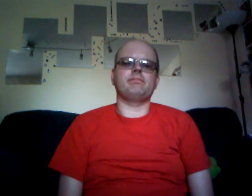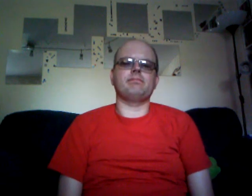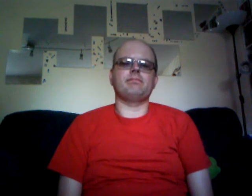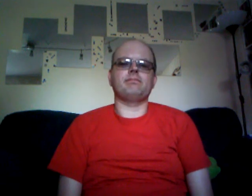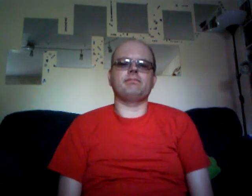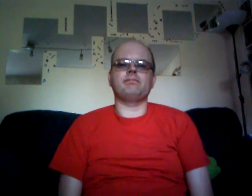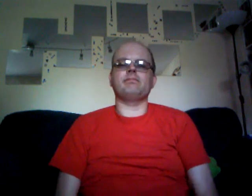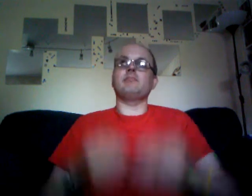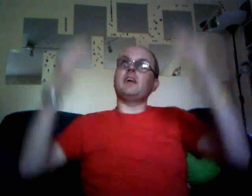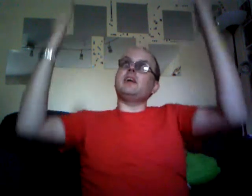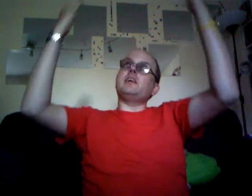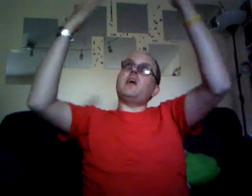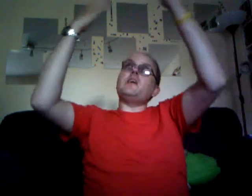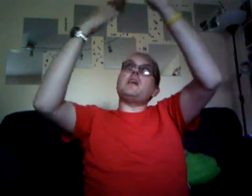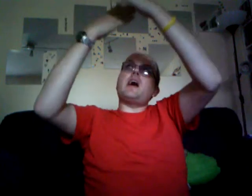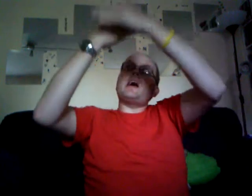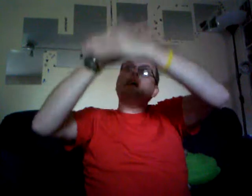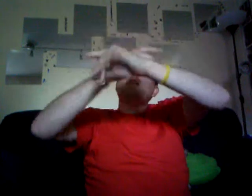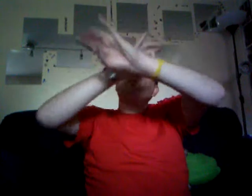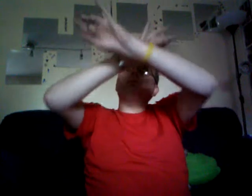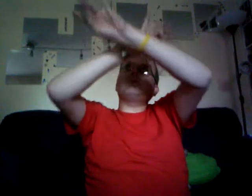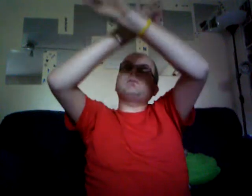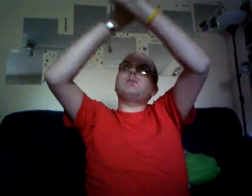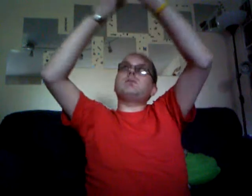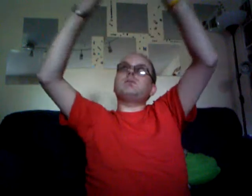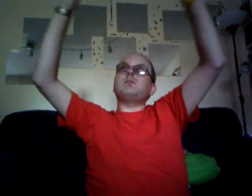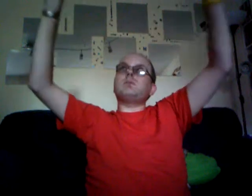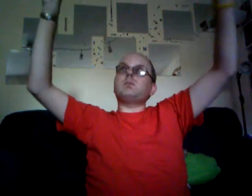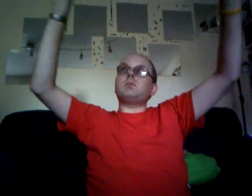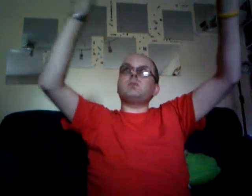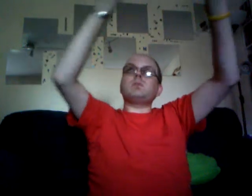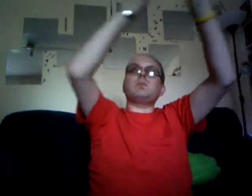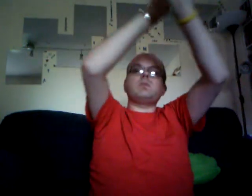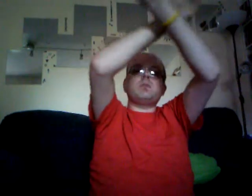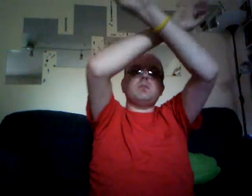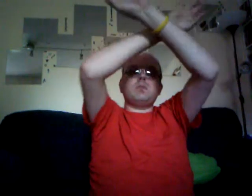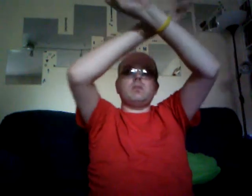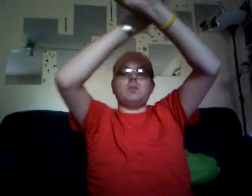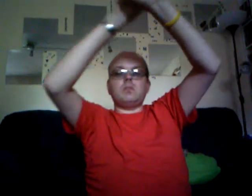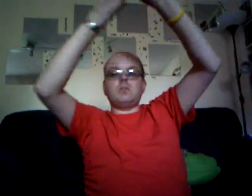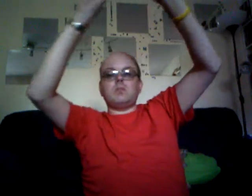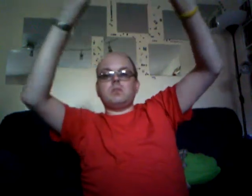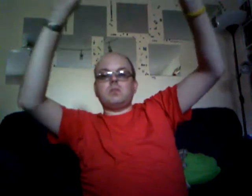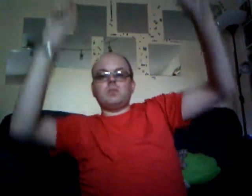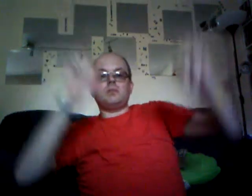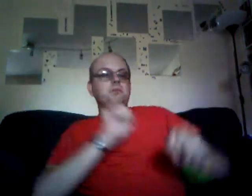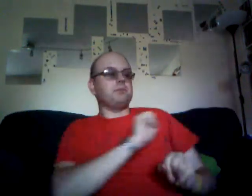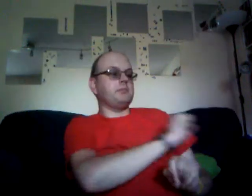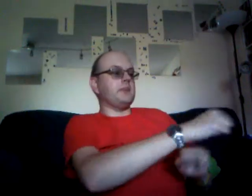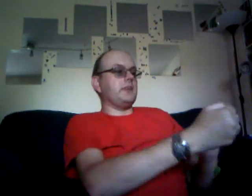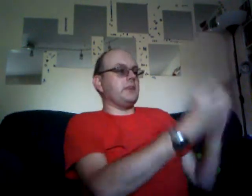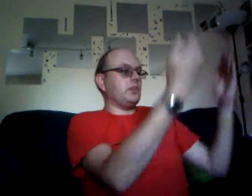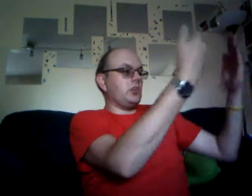I who made the stars of night, I will